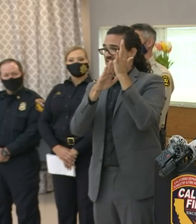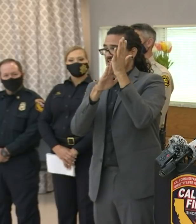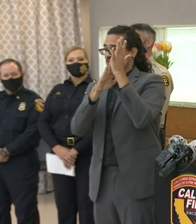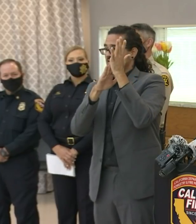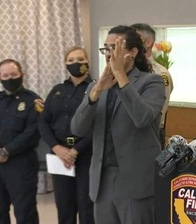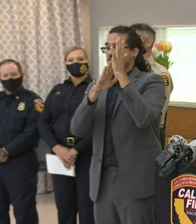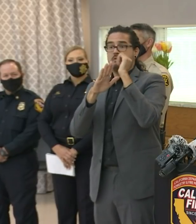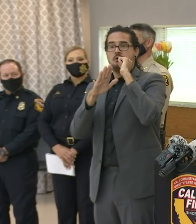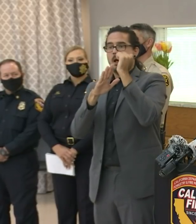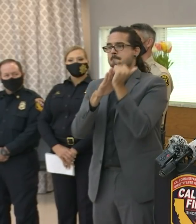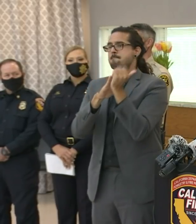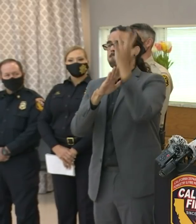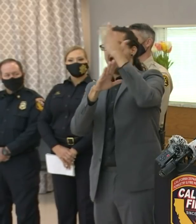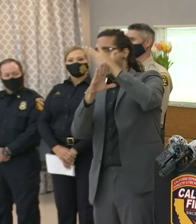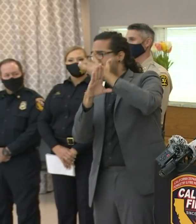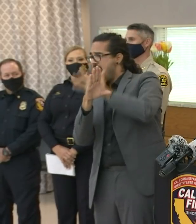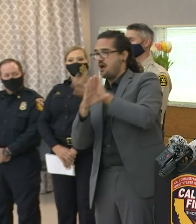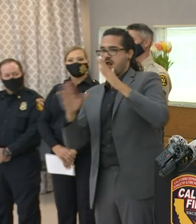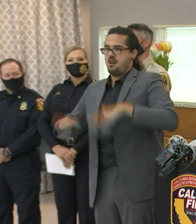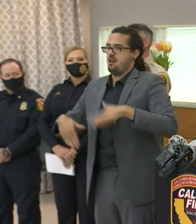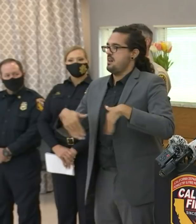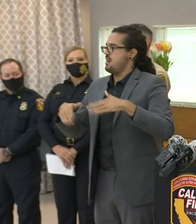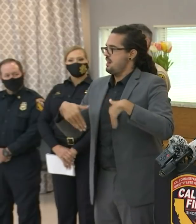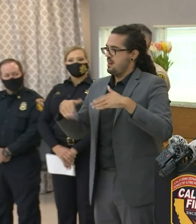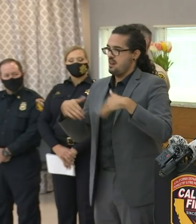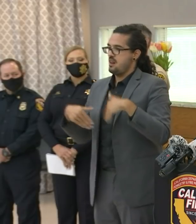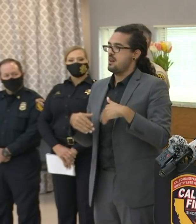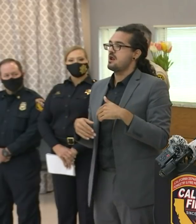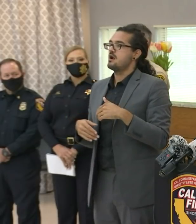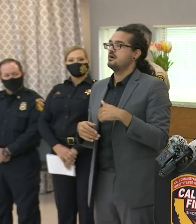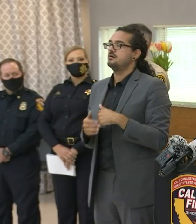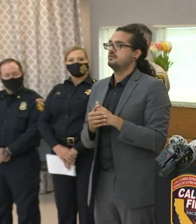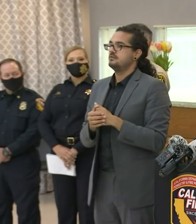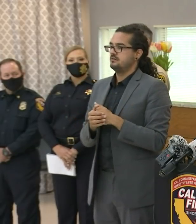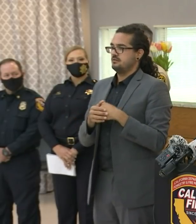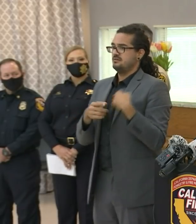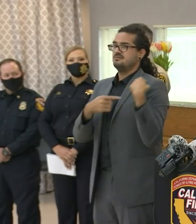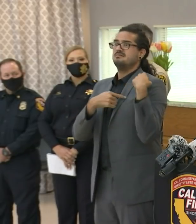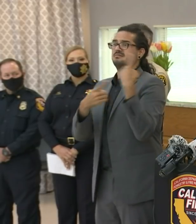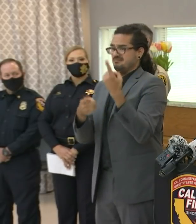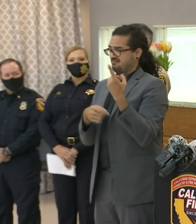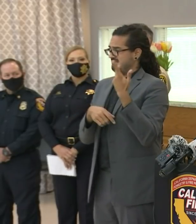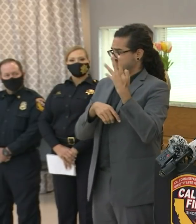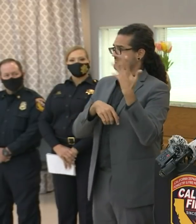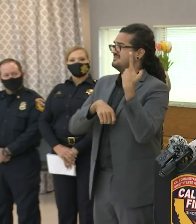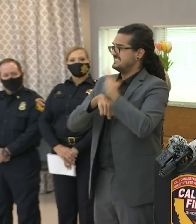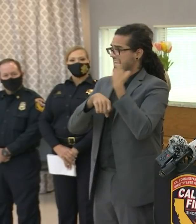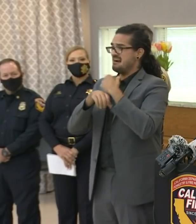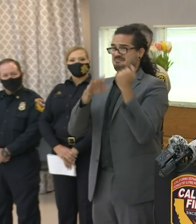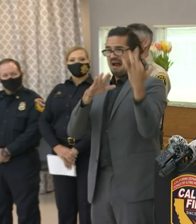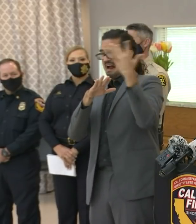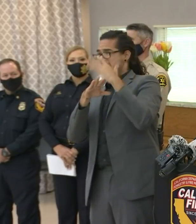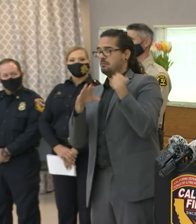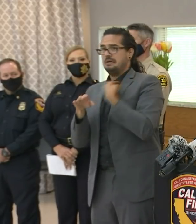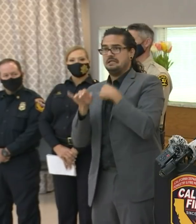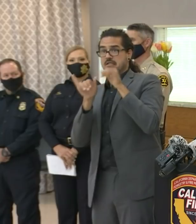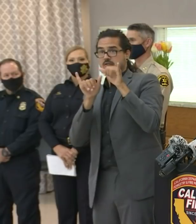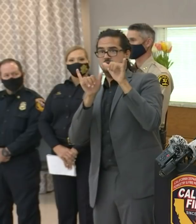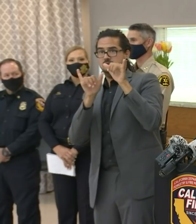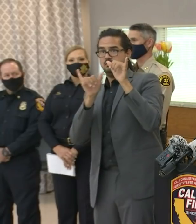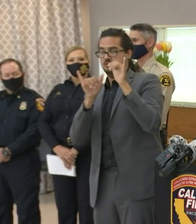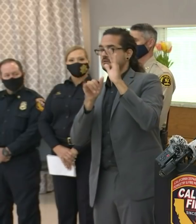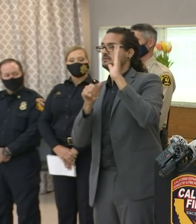that it was the past few days, which is really good because we were able to get some personnel and crews in there to start putting in some line.